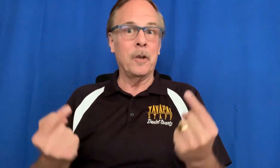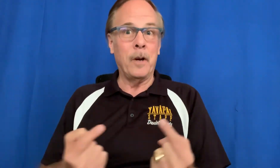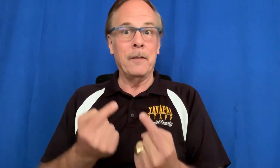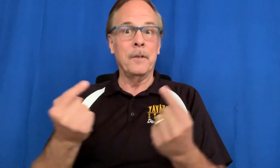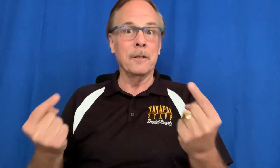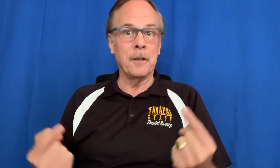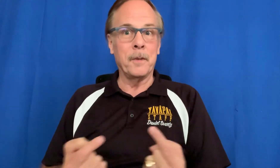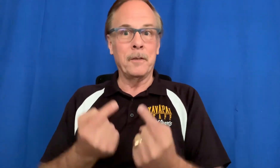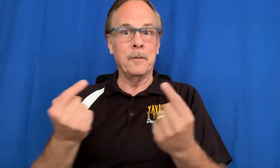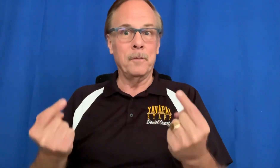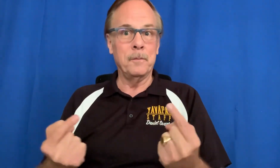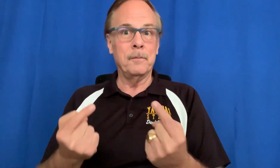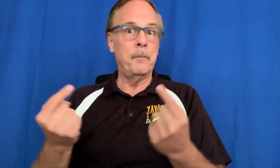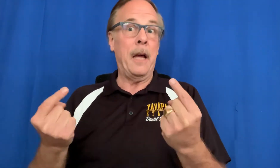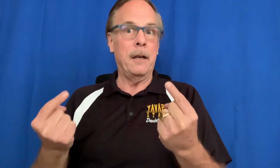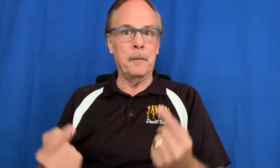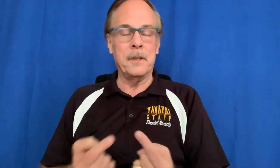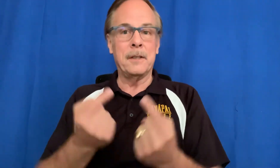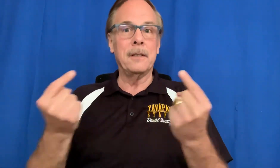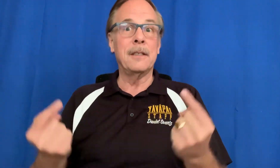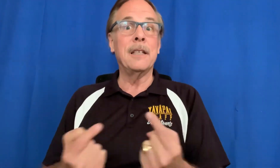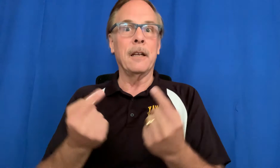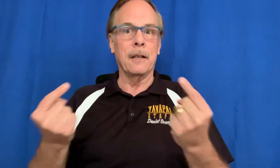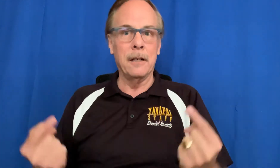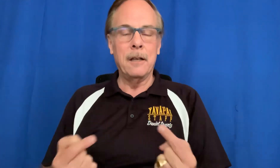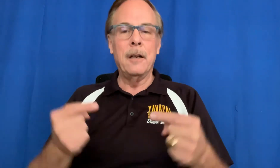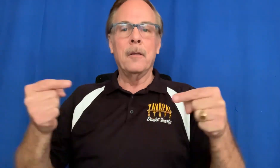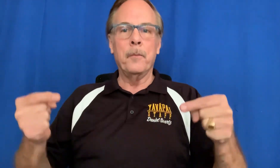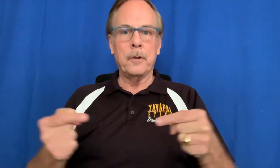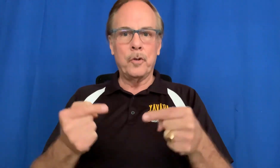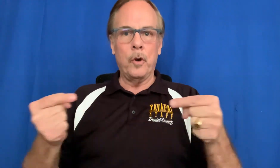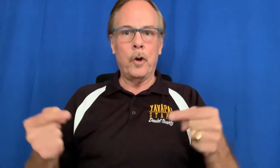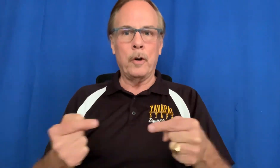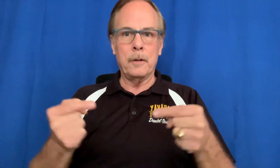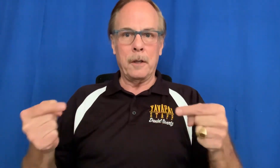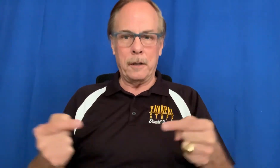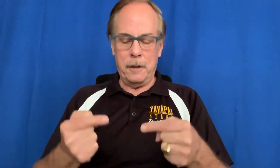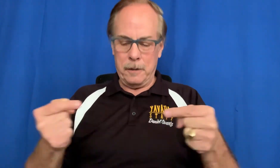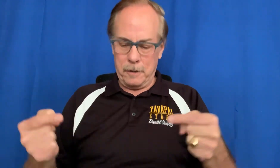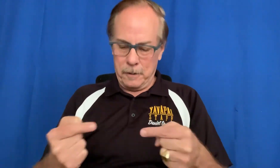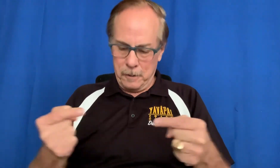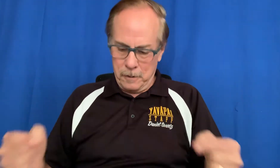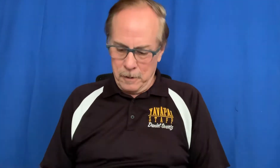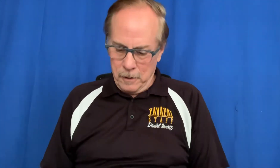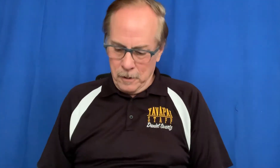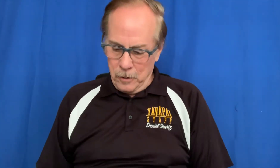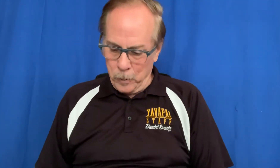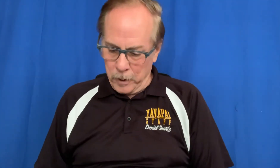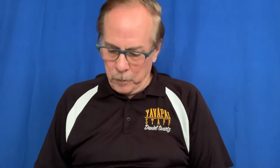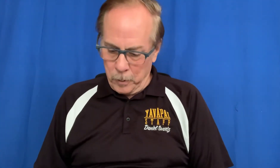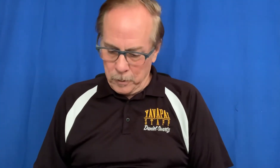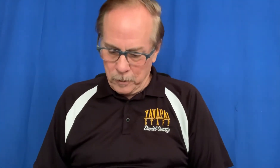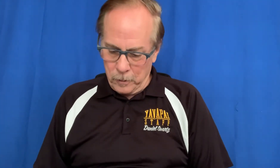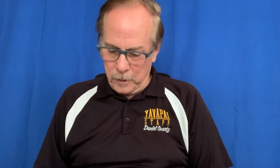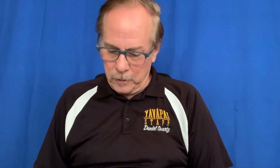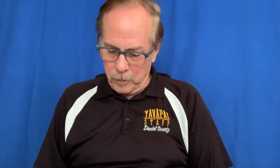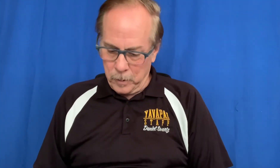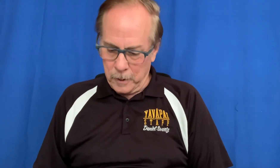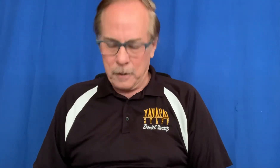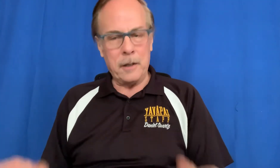I've done something bad, I'm sinning. But to hurt, like this. To bring a person or thing to a place,